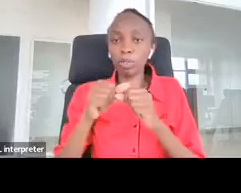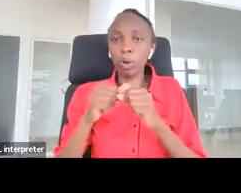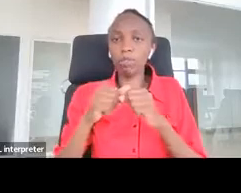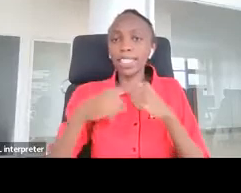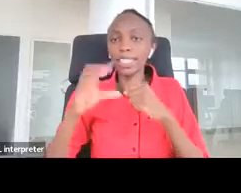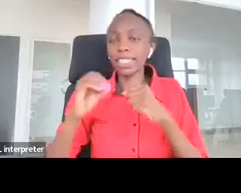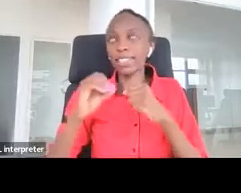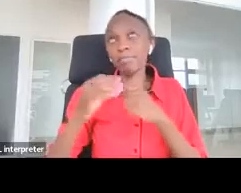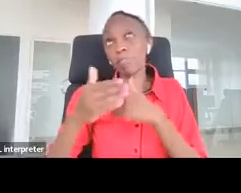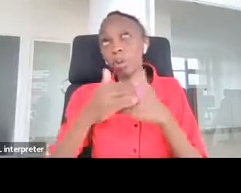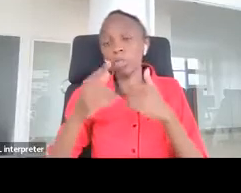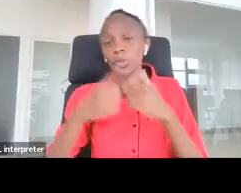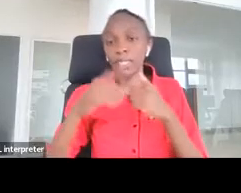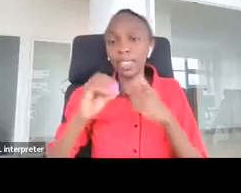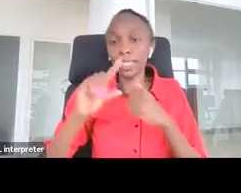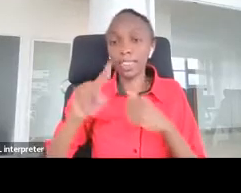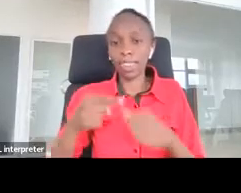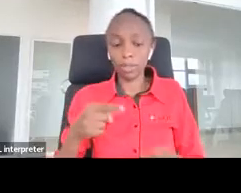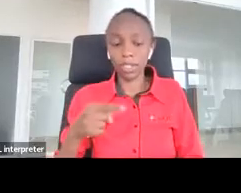59,493, I think, Michael, is that right?